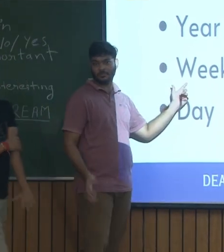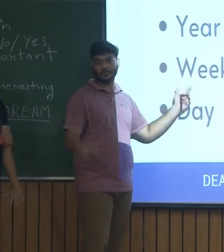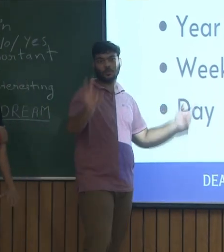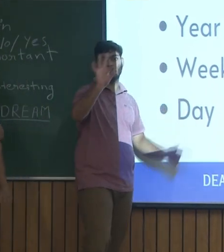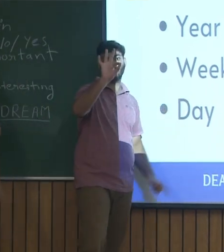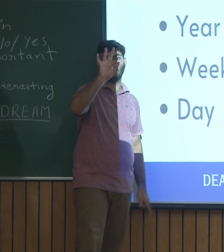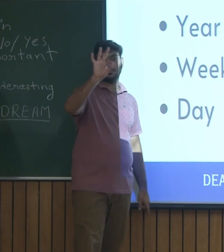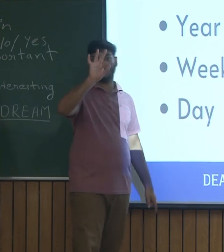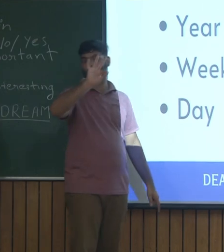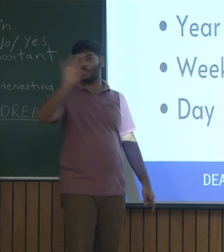Week.